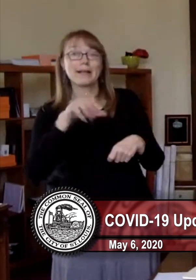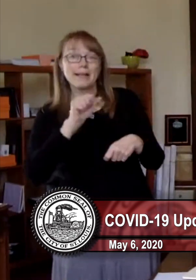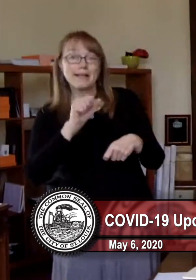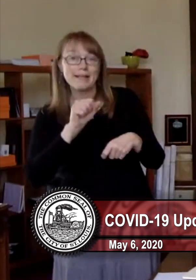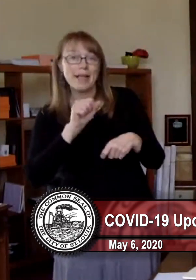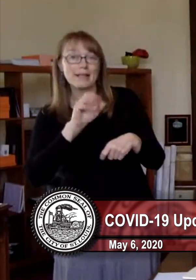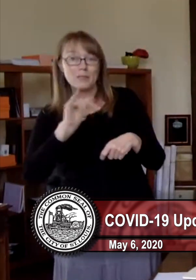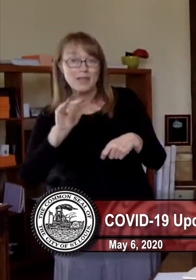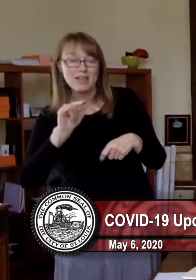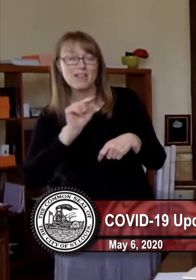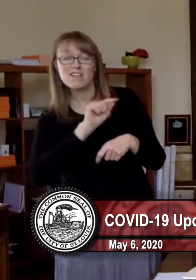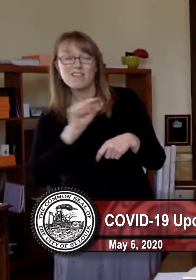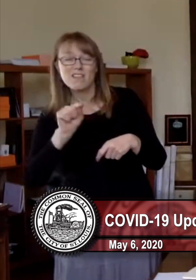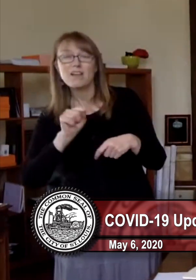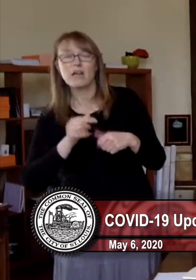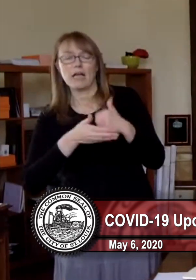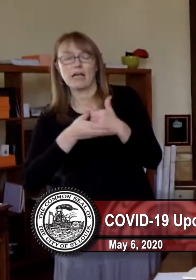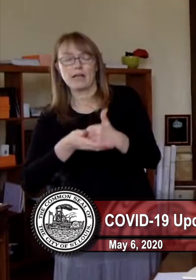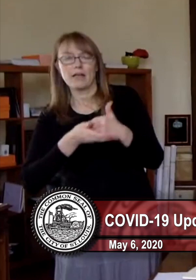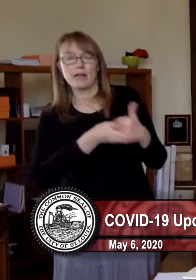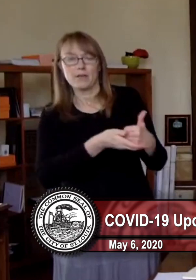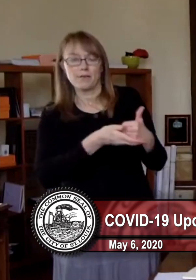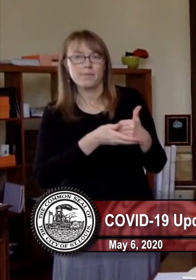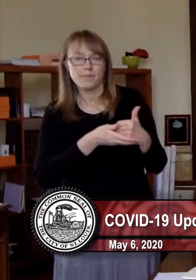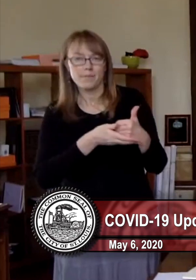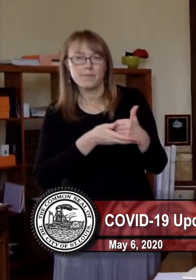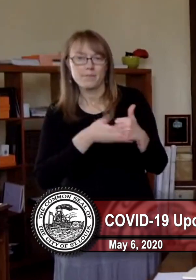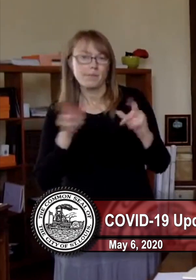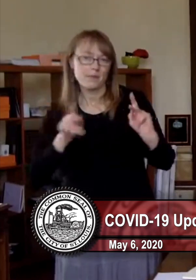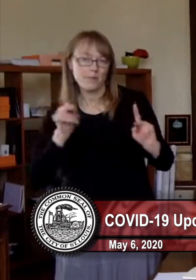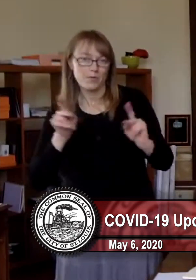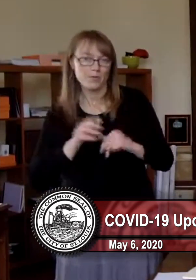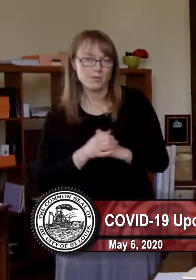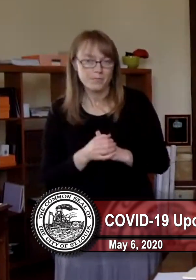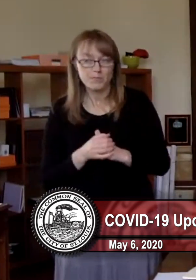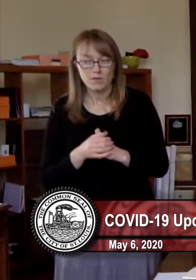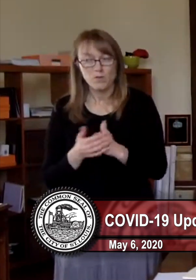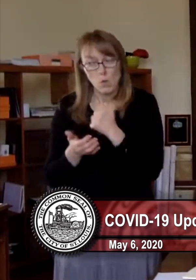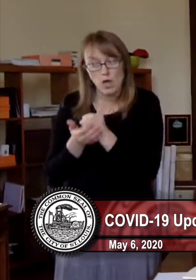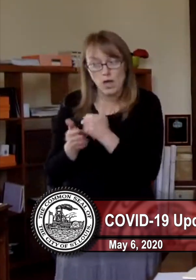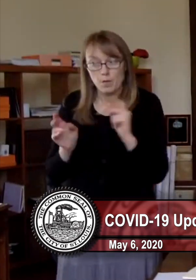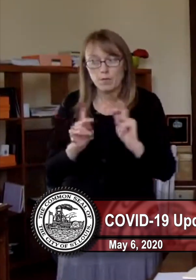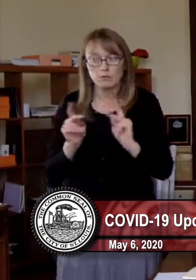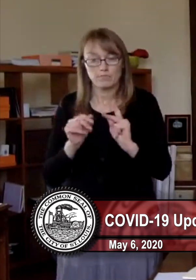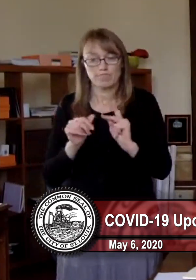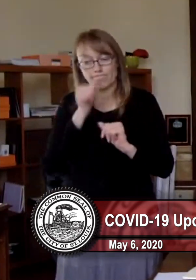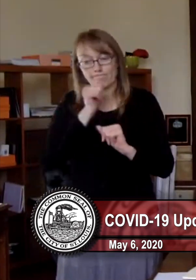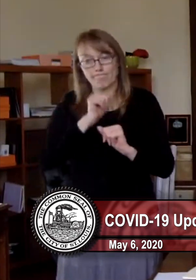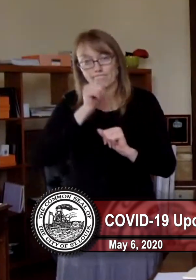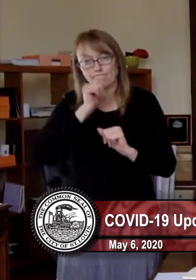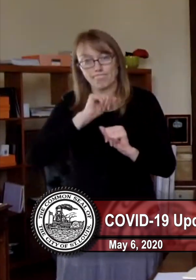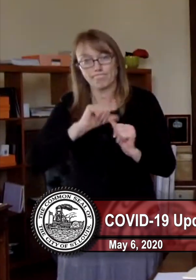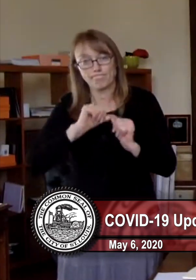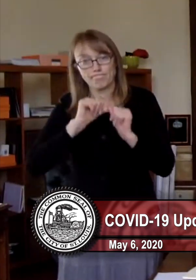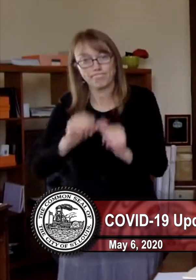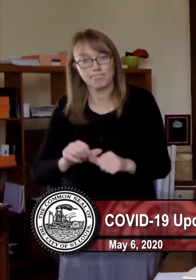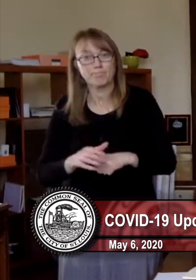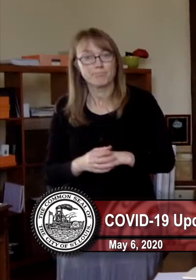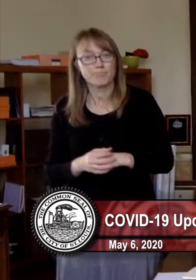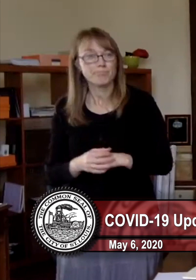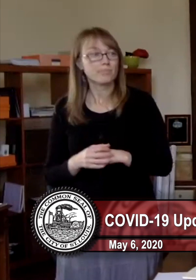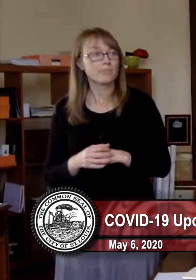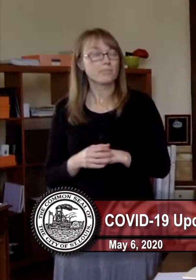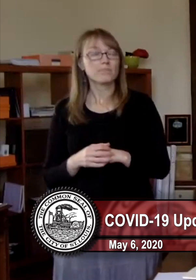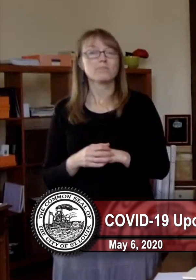those monies to just help people, but help people stay on their feet. Will businesses be